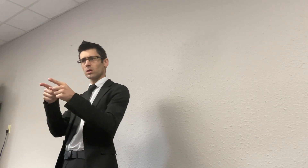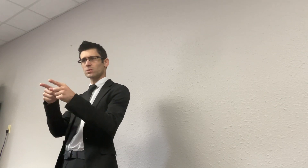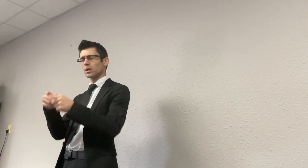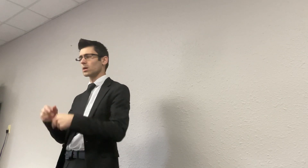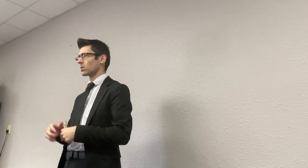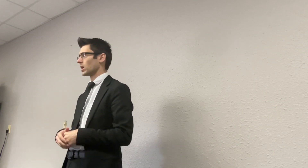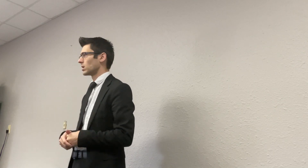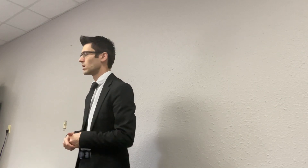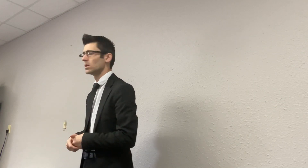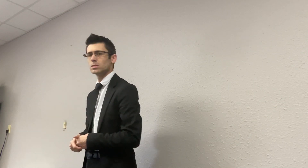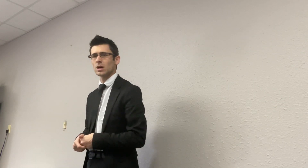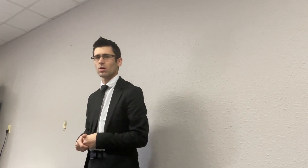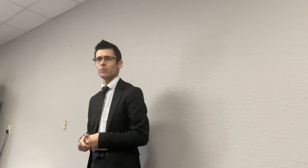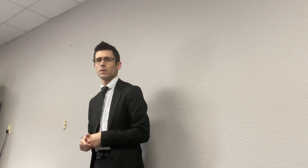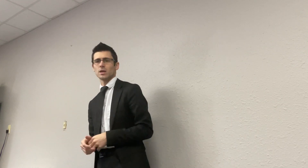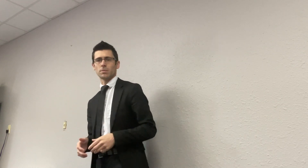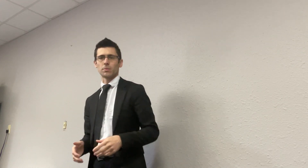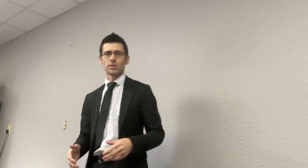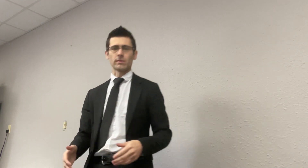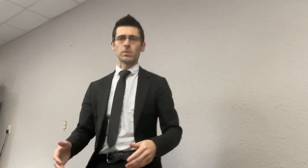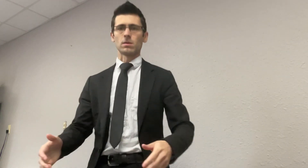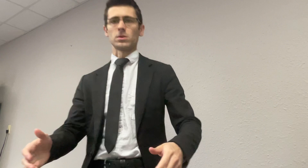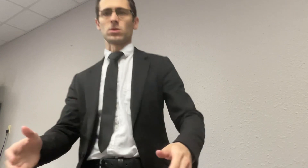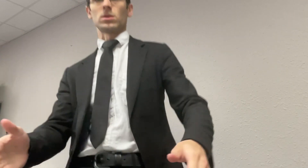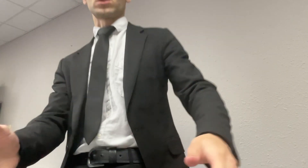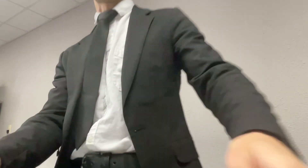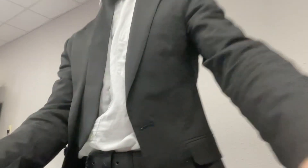week? Okay. It's kind of hard for me to keep up with everybody. Let me turn this just a little bit.